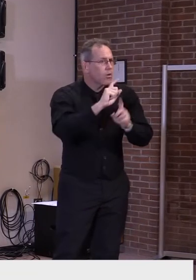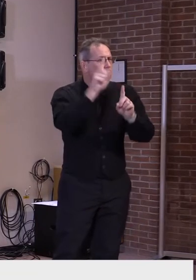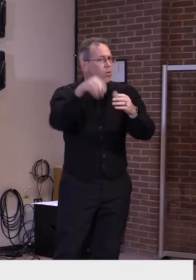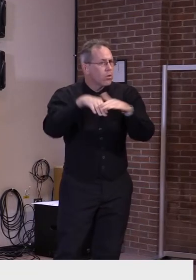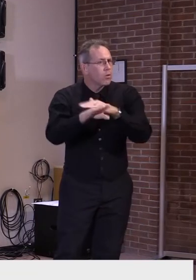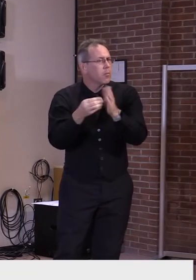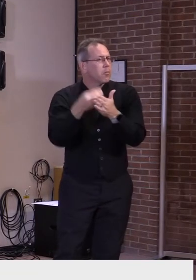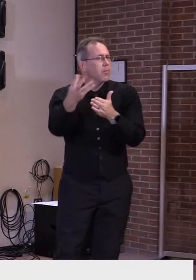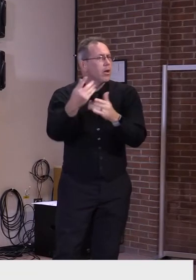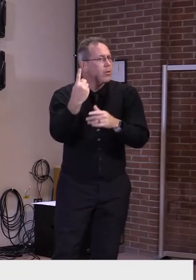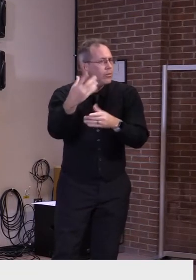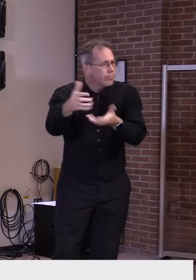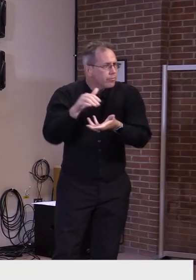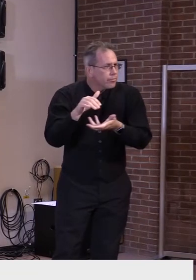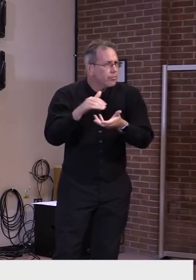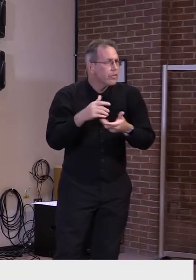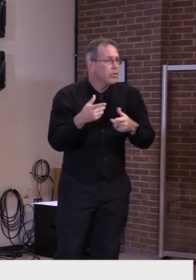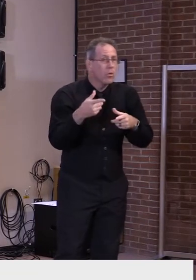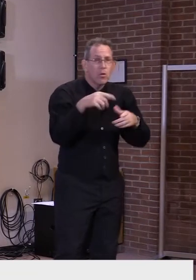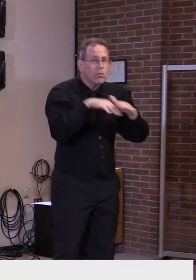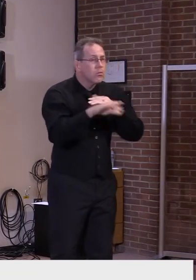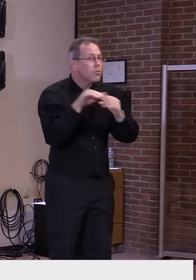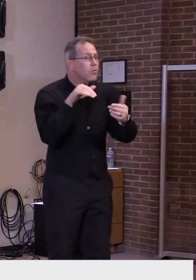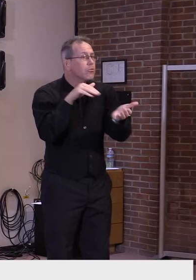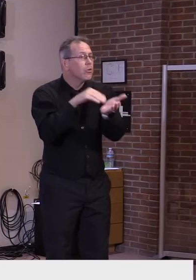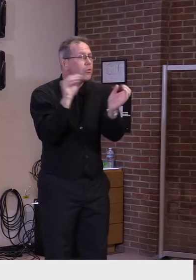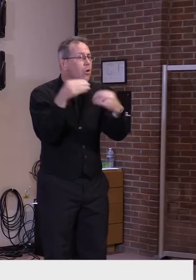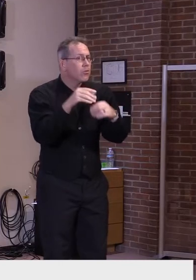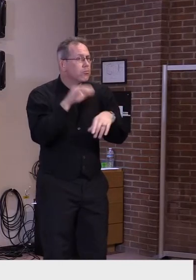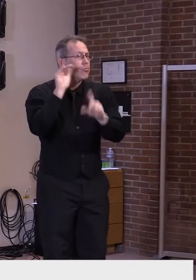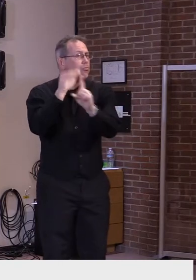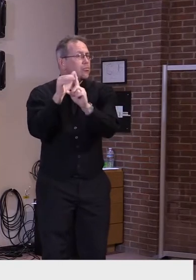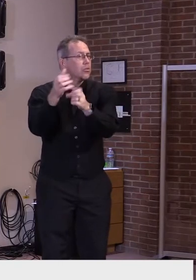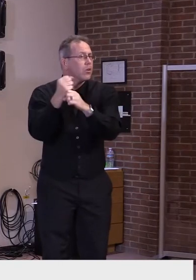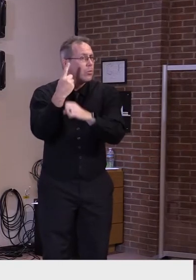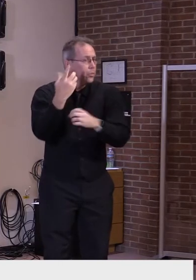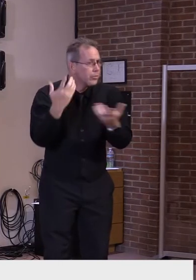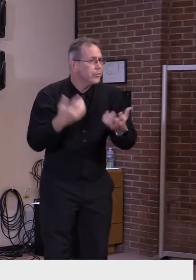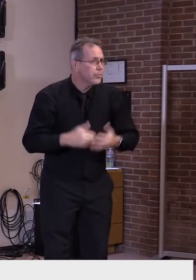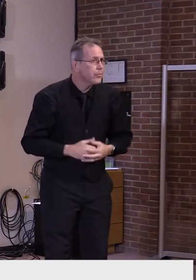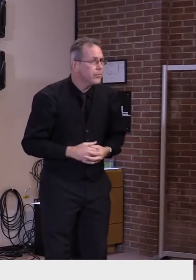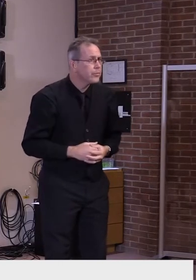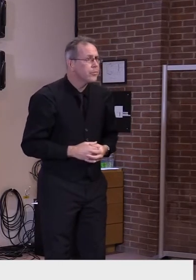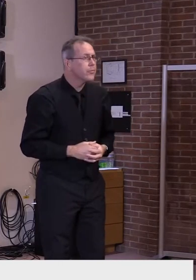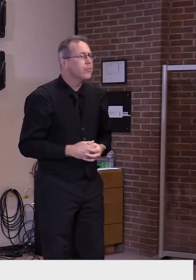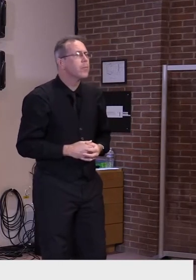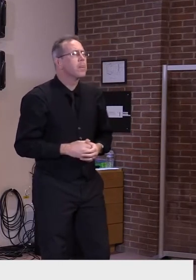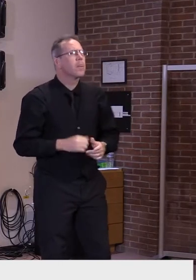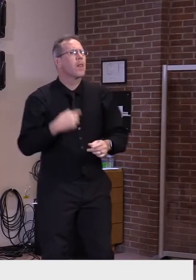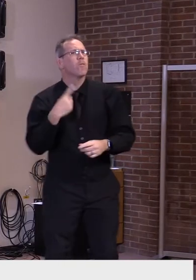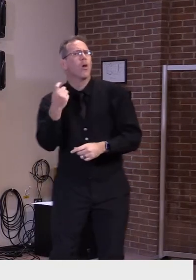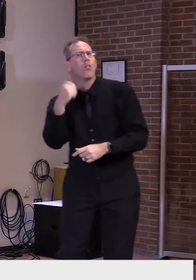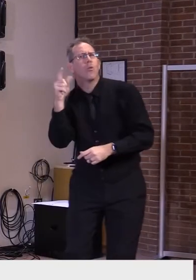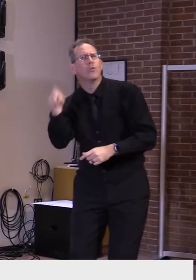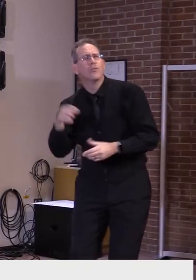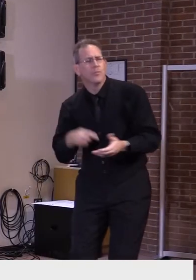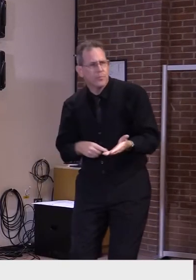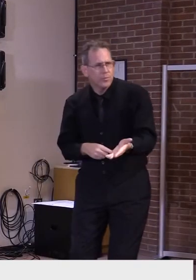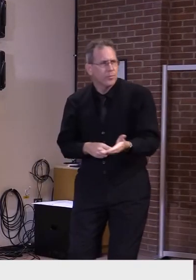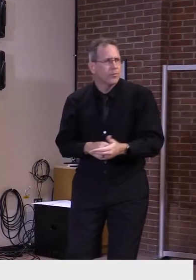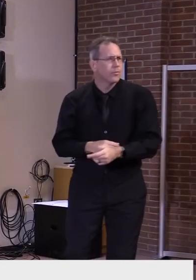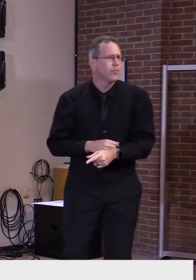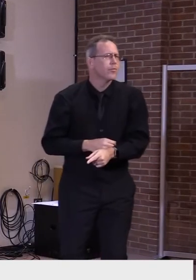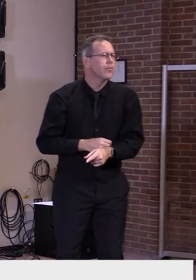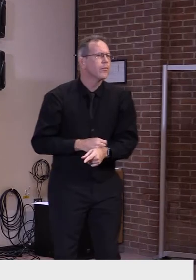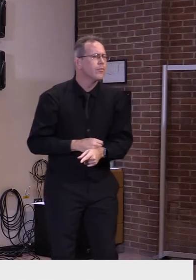the area that you just described. Thank you, that's the Mad River Valley. And then I just had a quick question, and I'm not sure who is